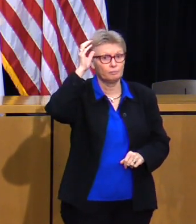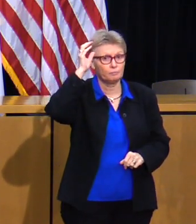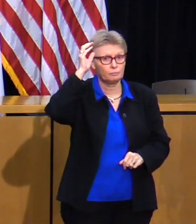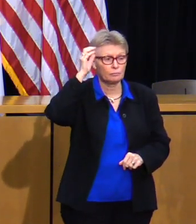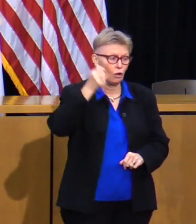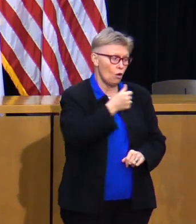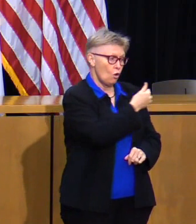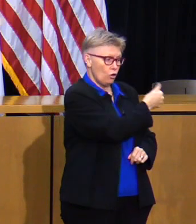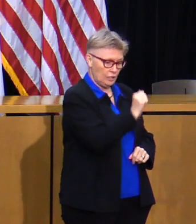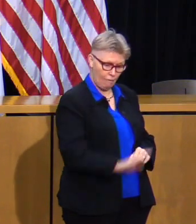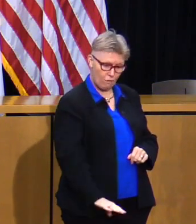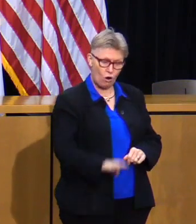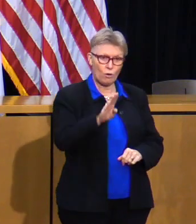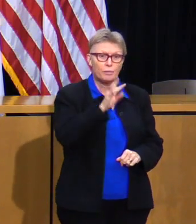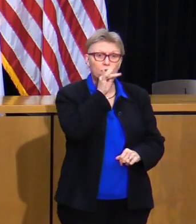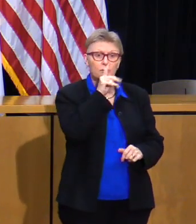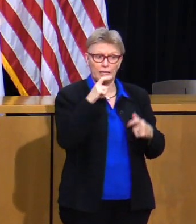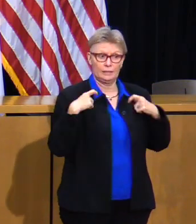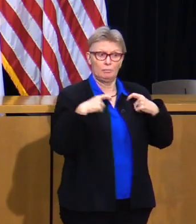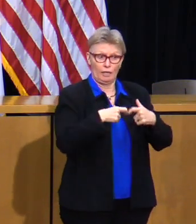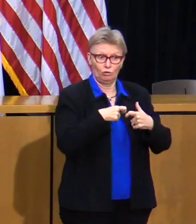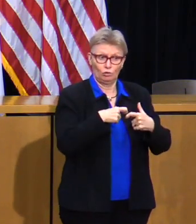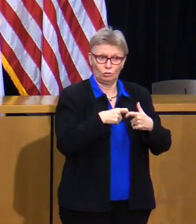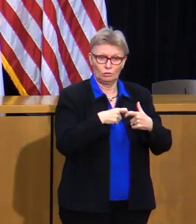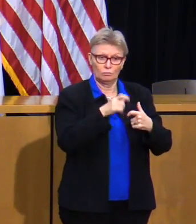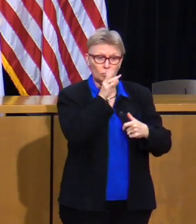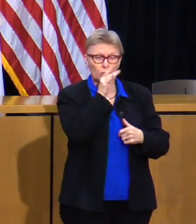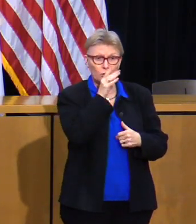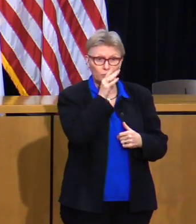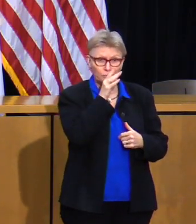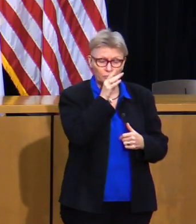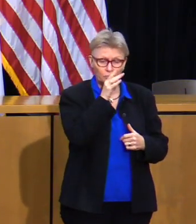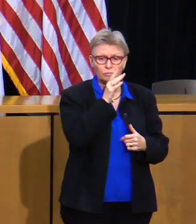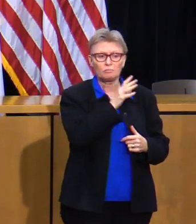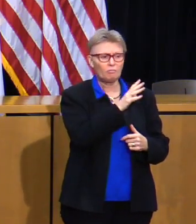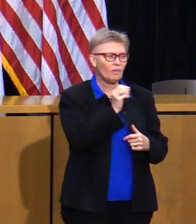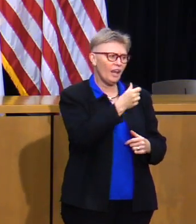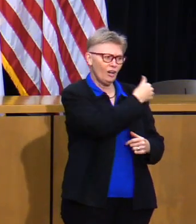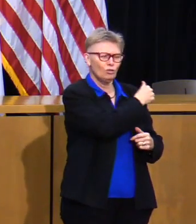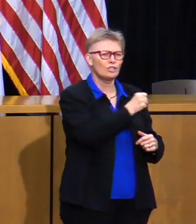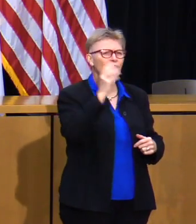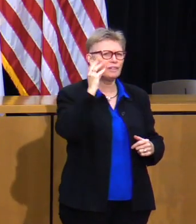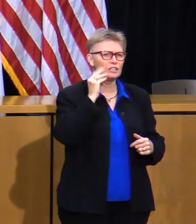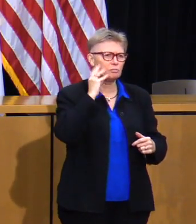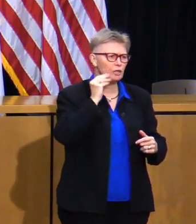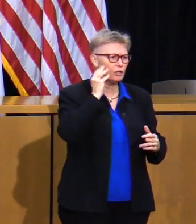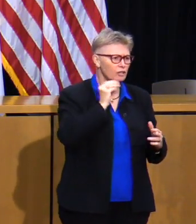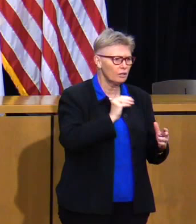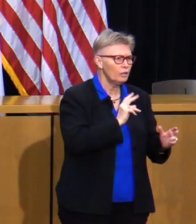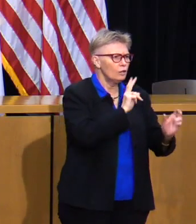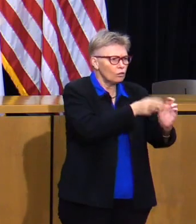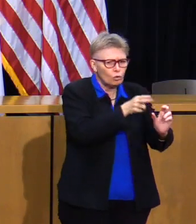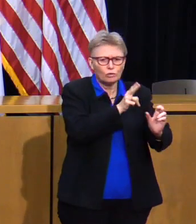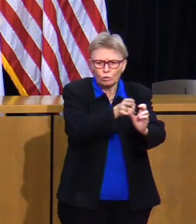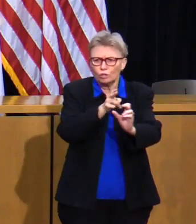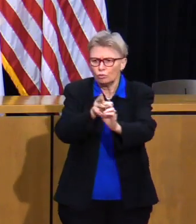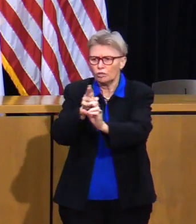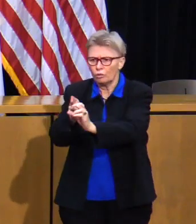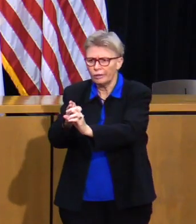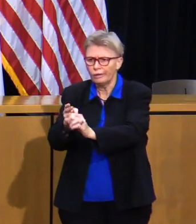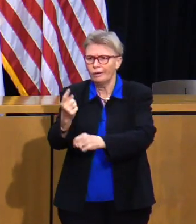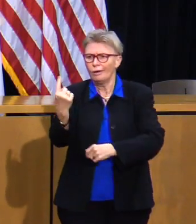Spanish was her first language, and while she's often been one of the only women, and often the only Latina in many of the rooms she's been